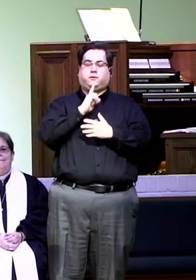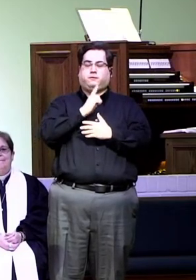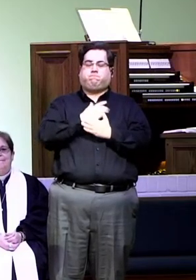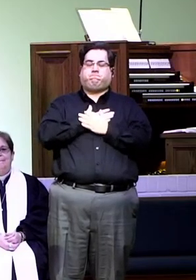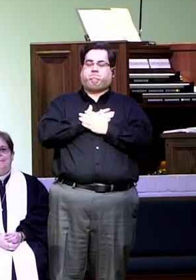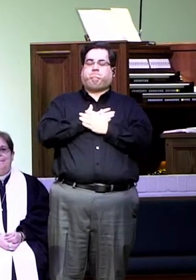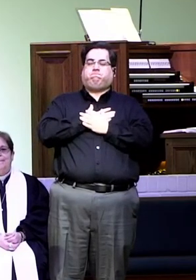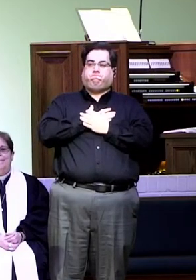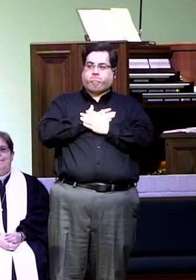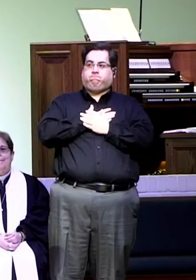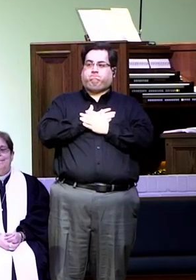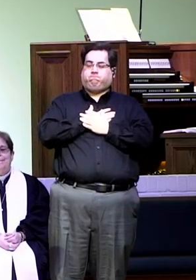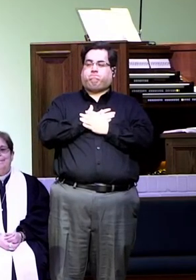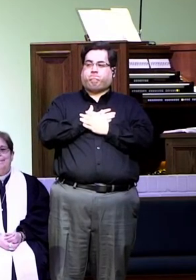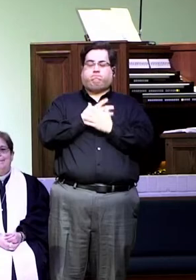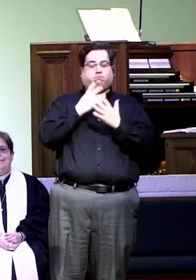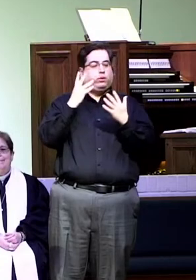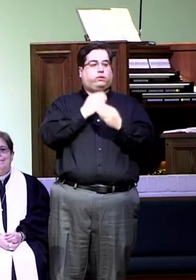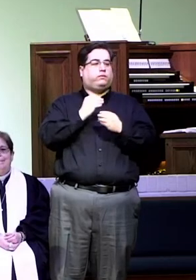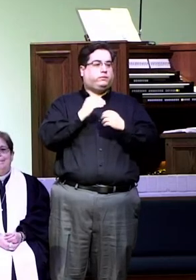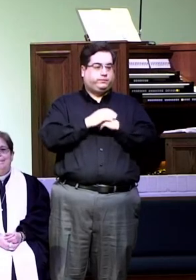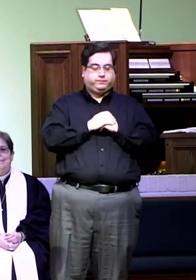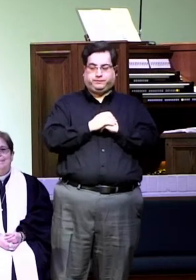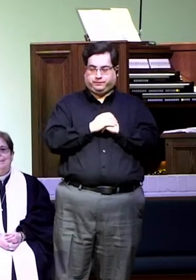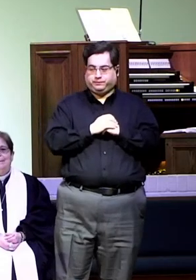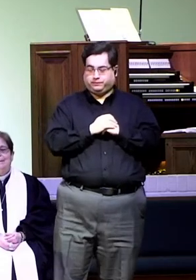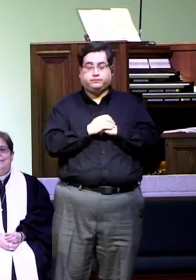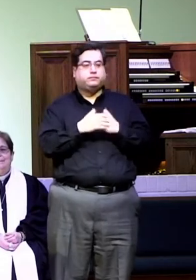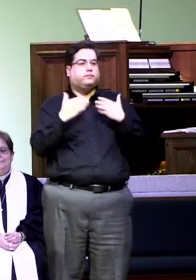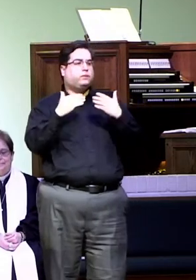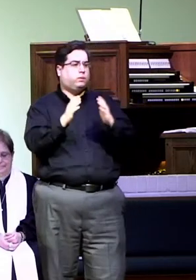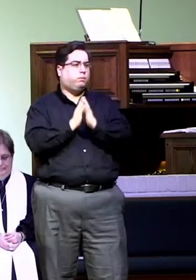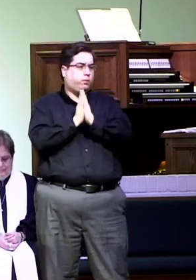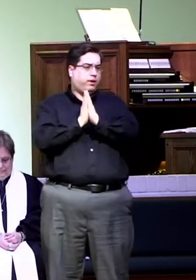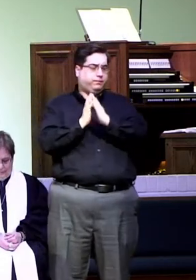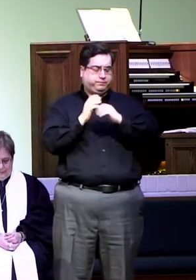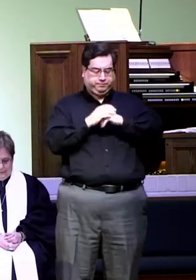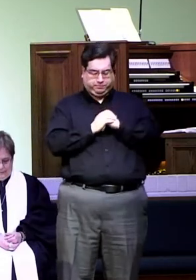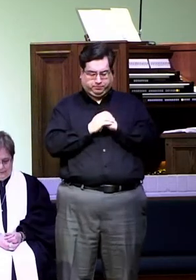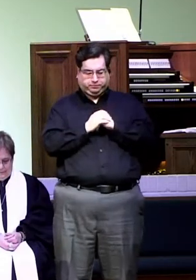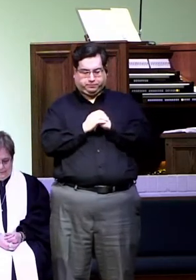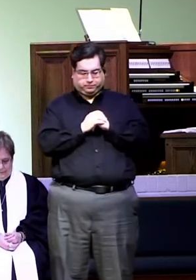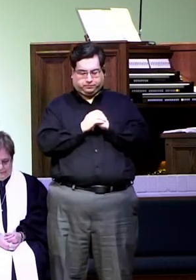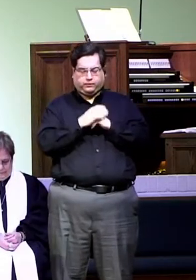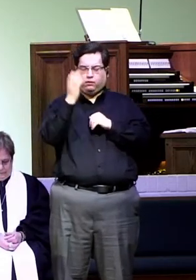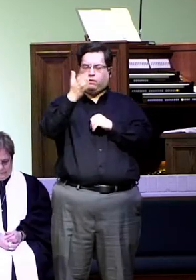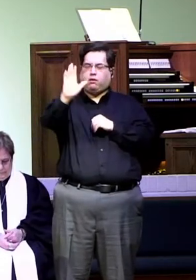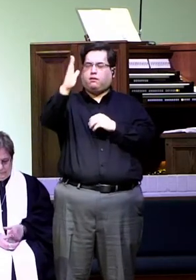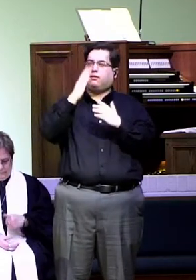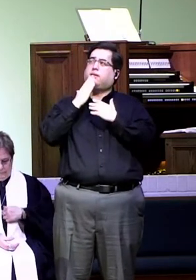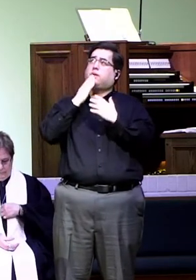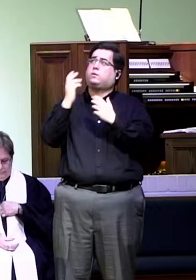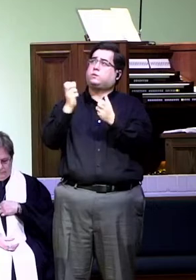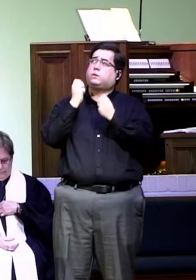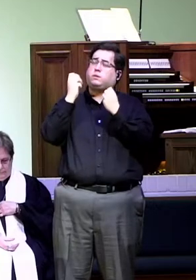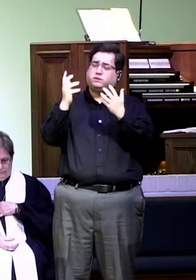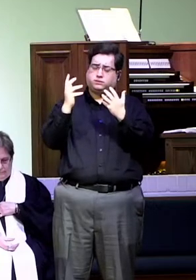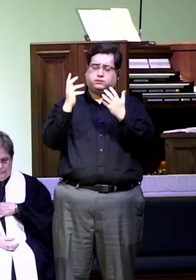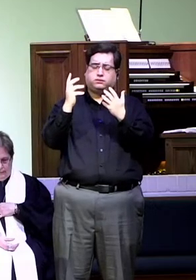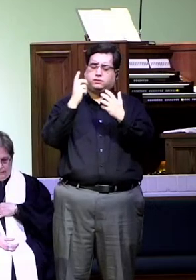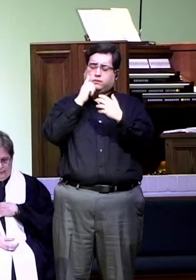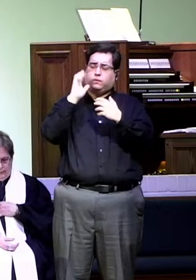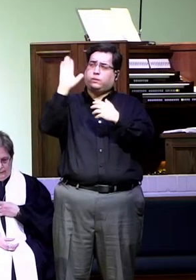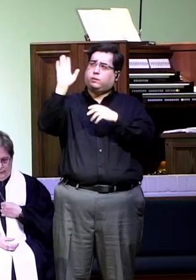really beautiful. Really, really beautiful. Let us pray. God, thank you so much for